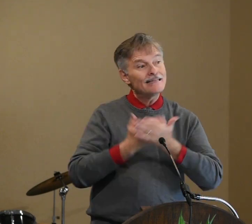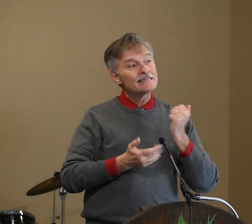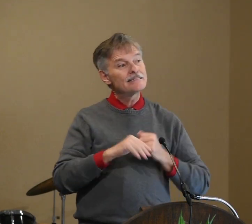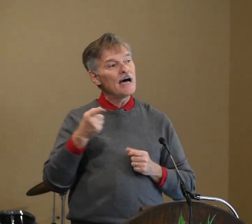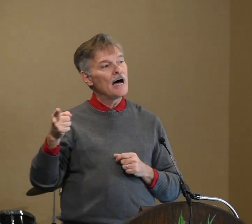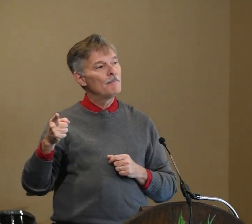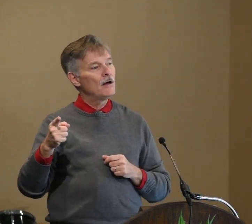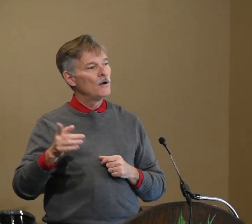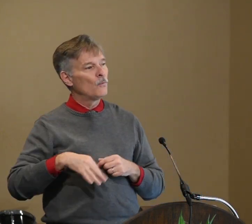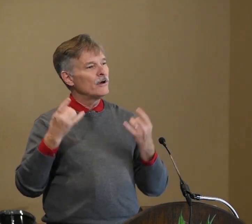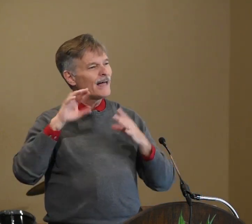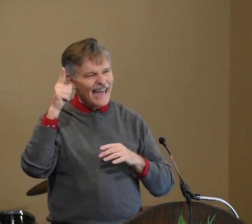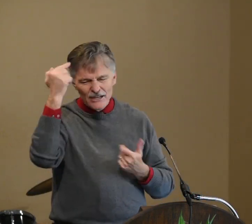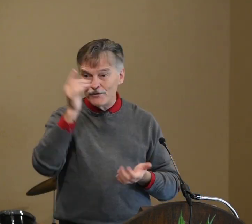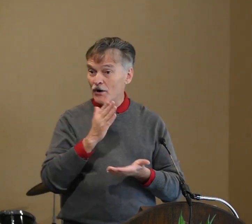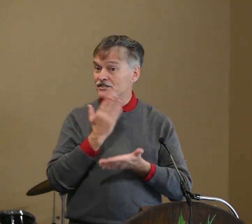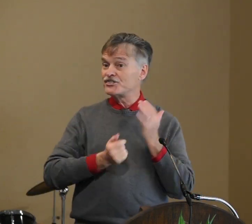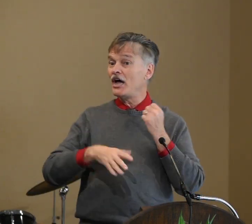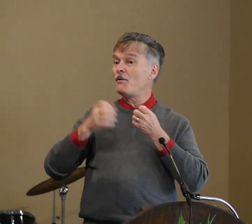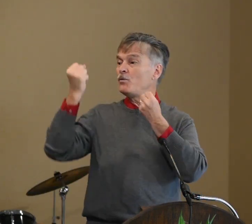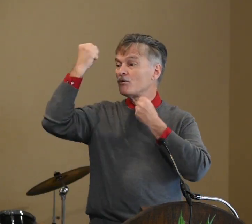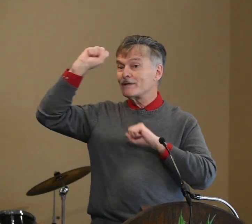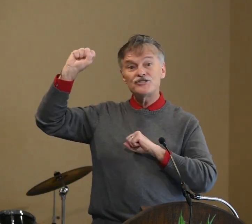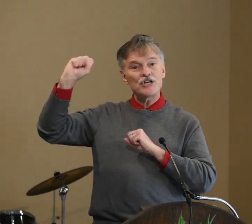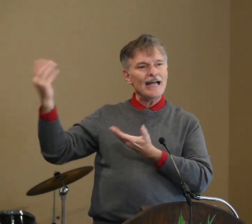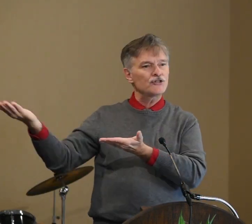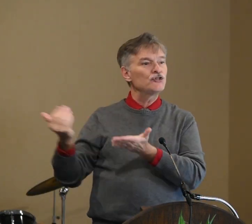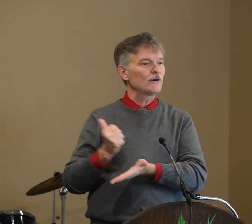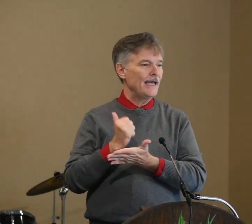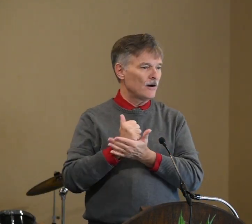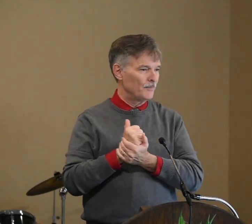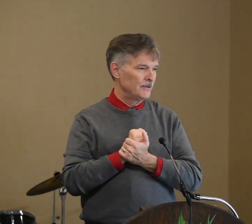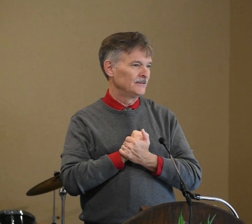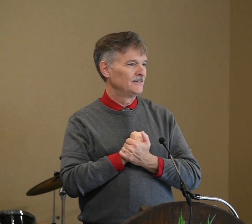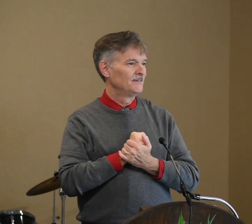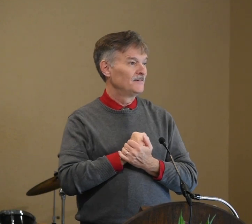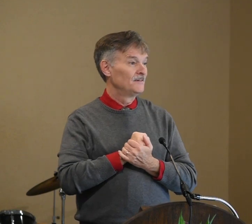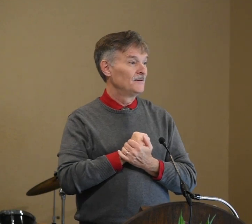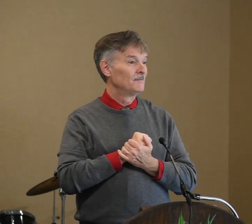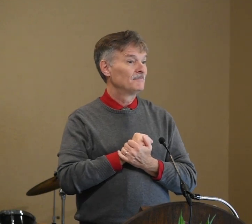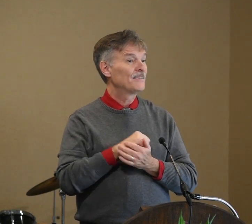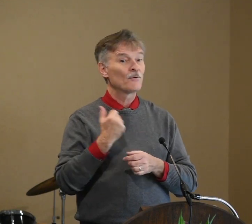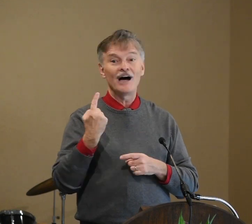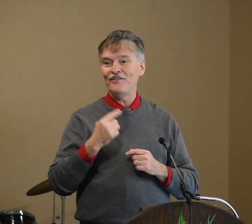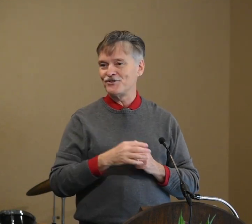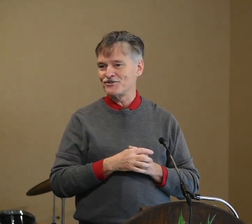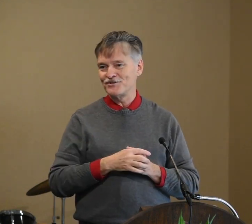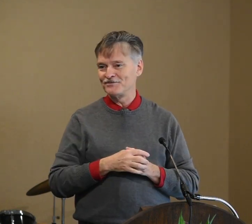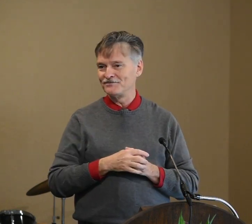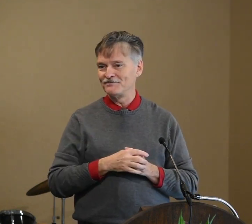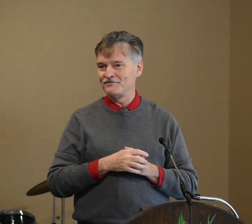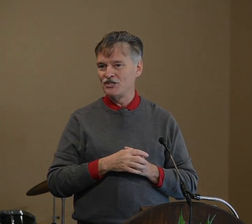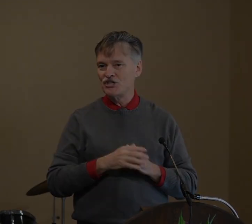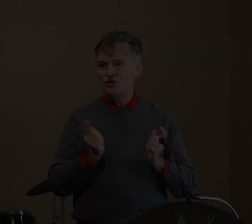that some will hate you for it. Some will reject your help. But there were others. She would